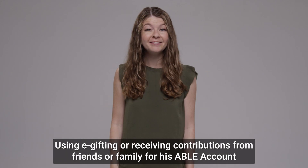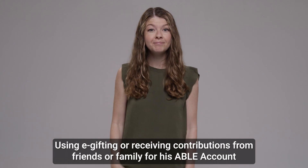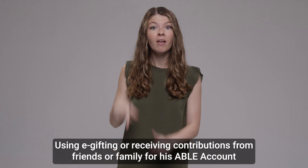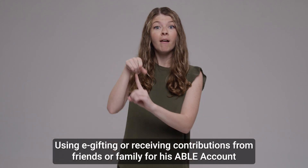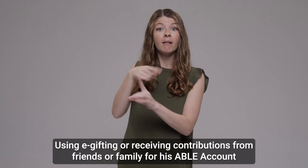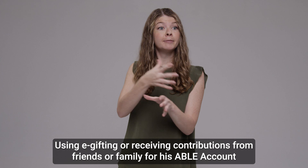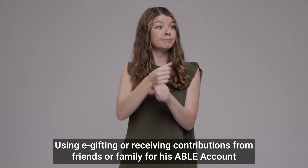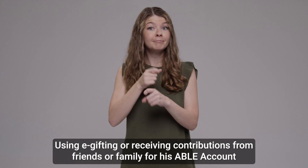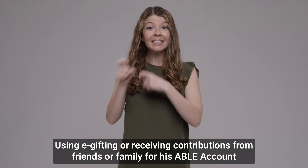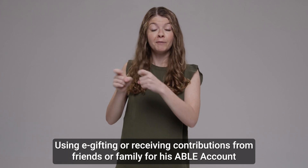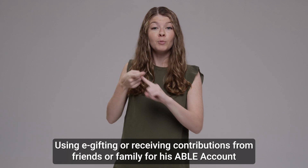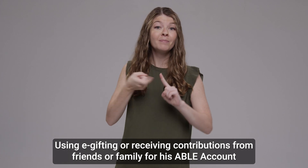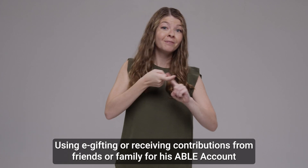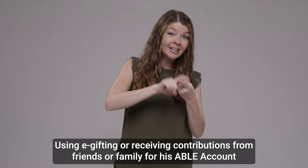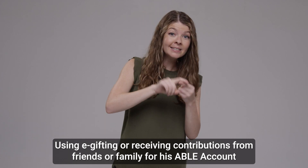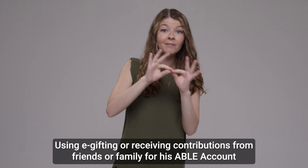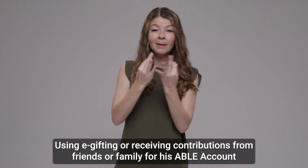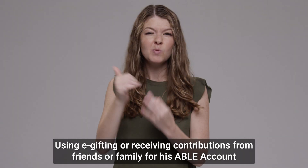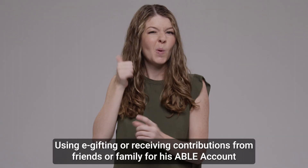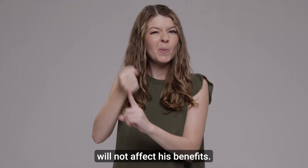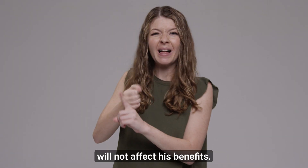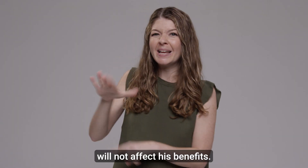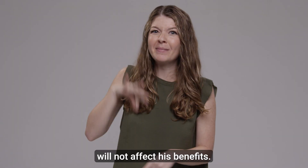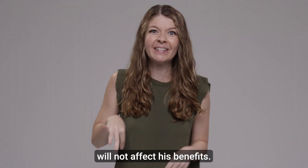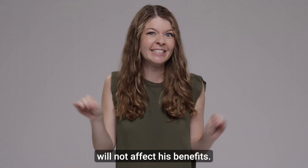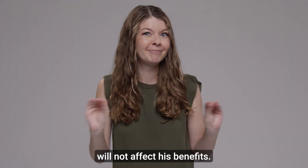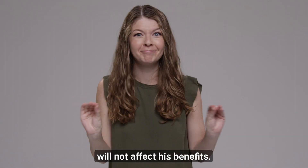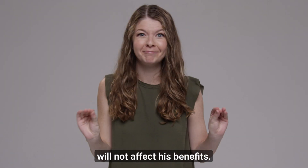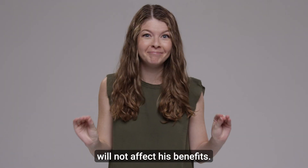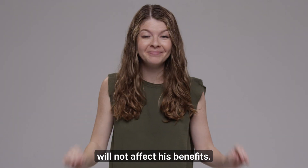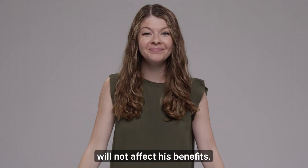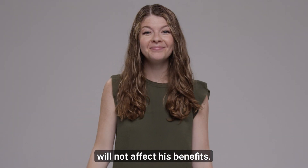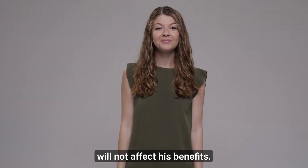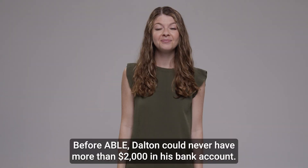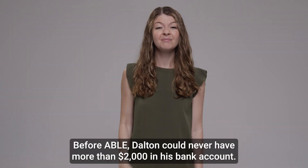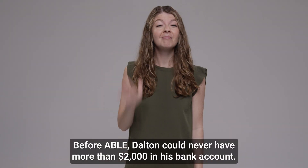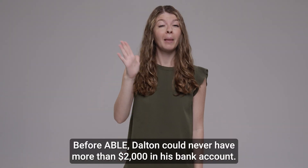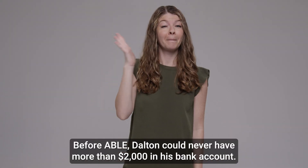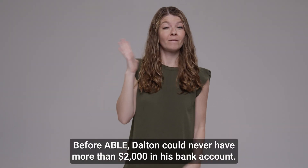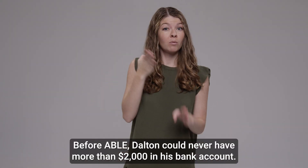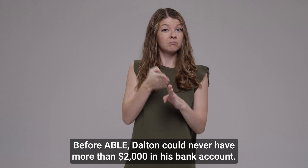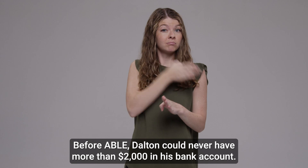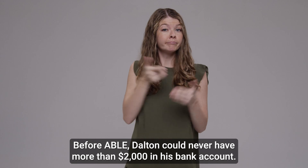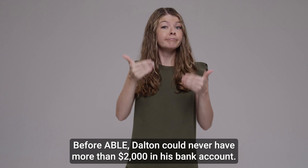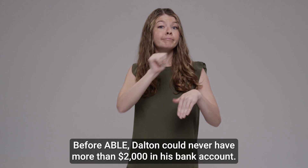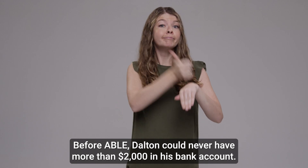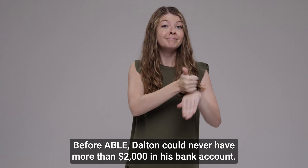receiving contributions from friends or family for his ABLE account will not affect his benefits. Before ABLE,